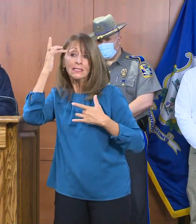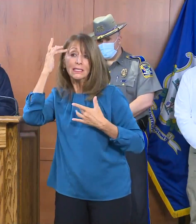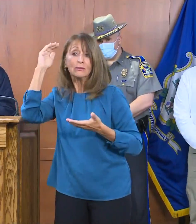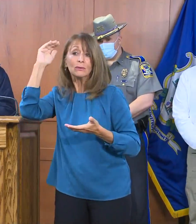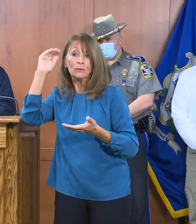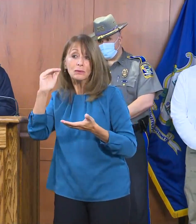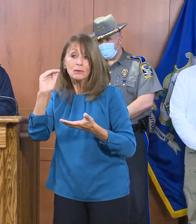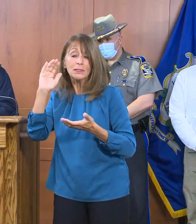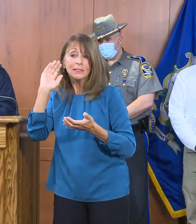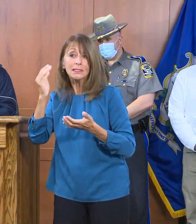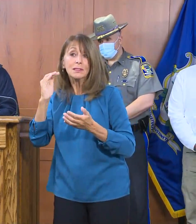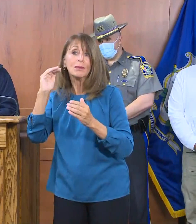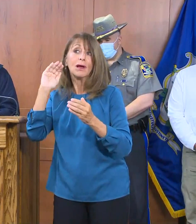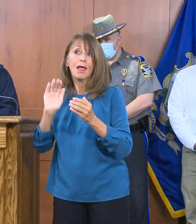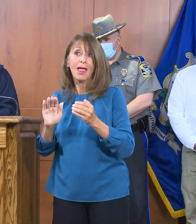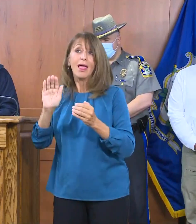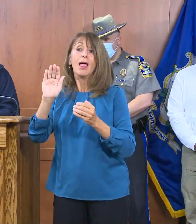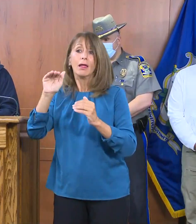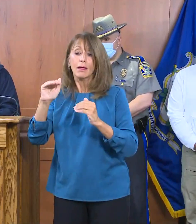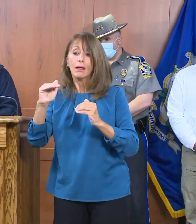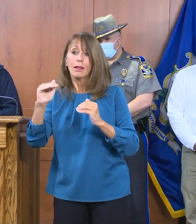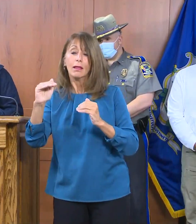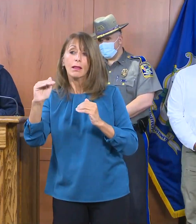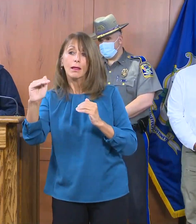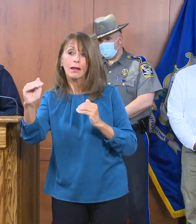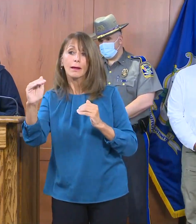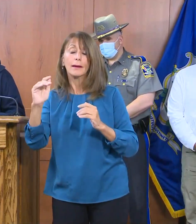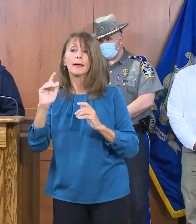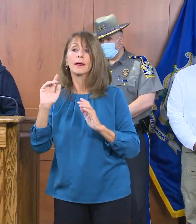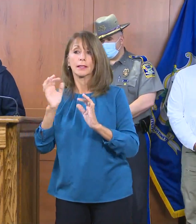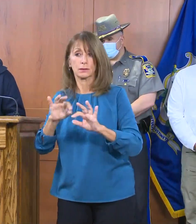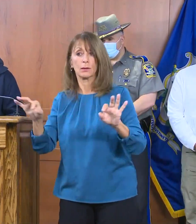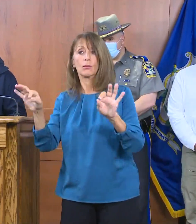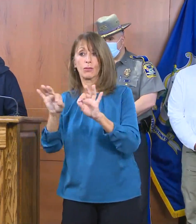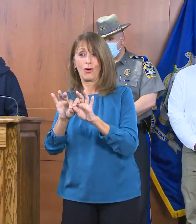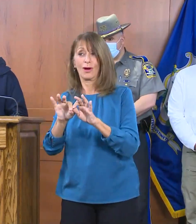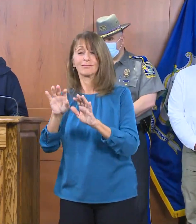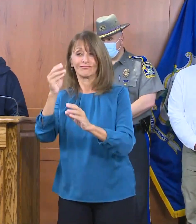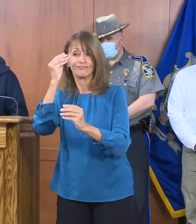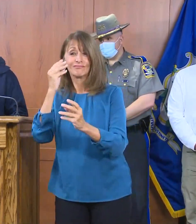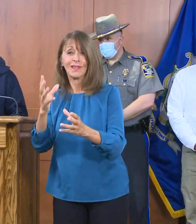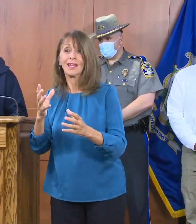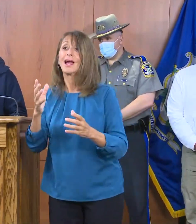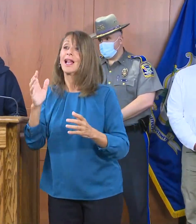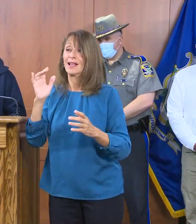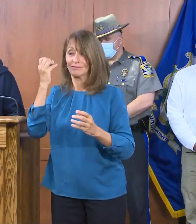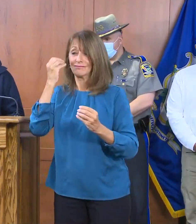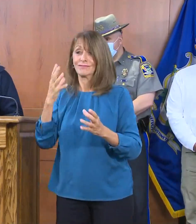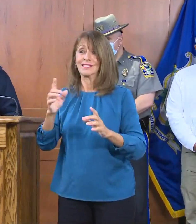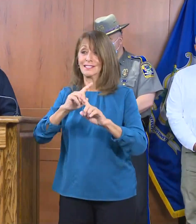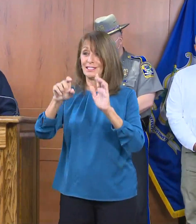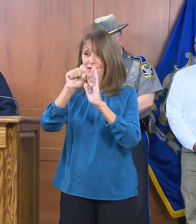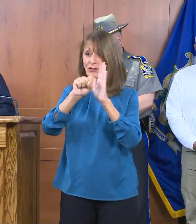but we are working very closely because we're bringing in utility folks from all over the region